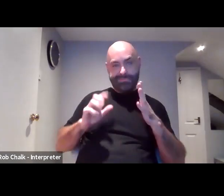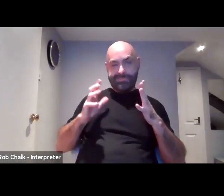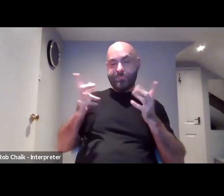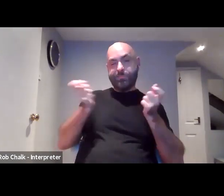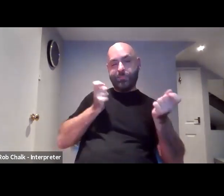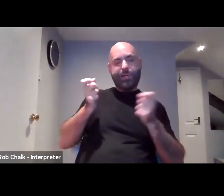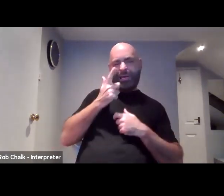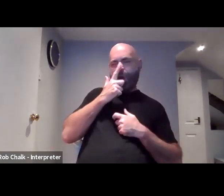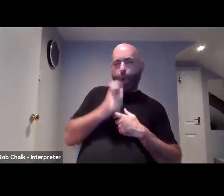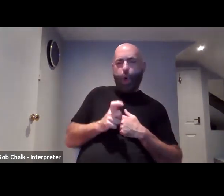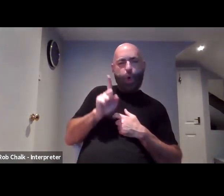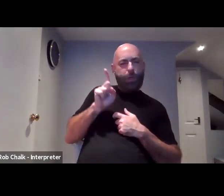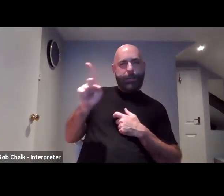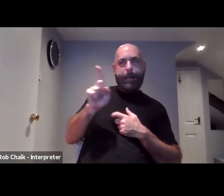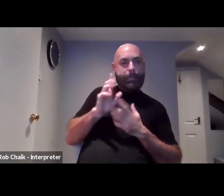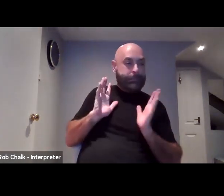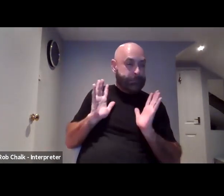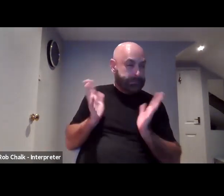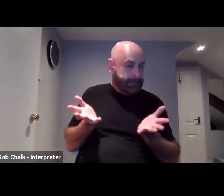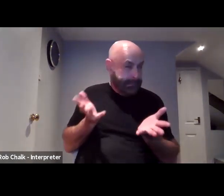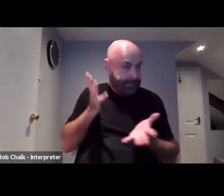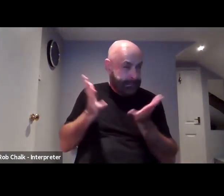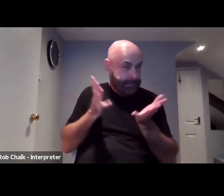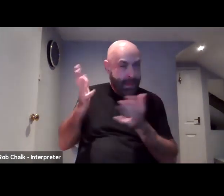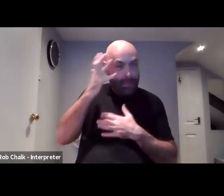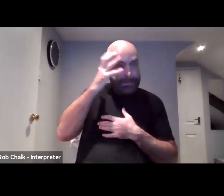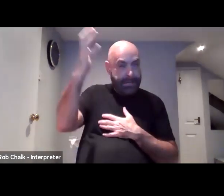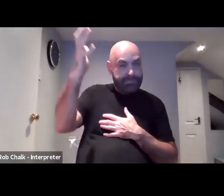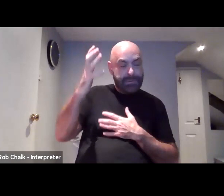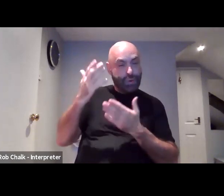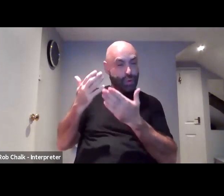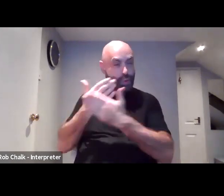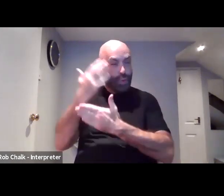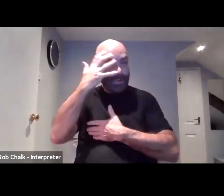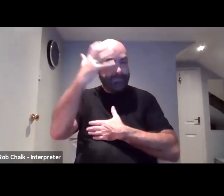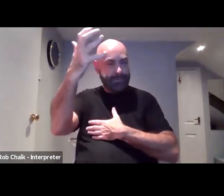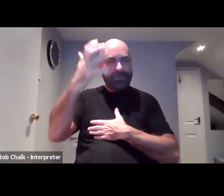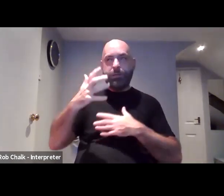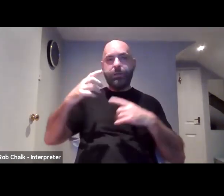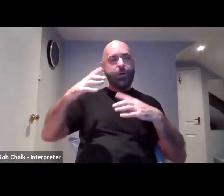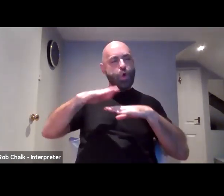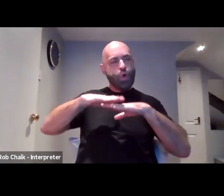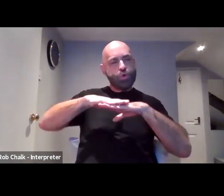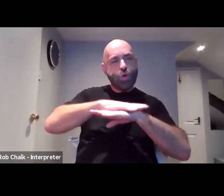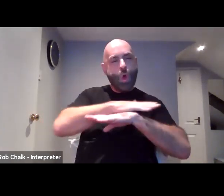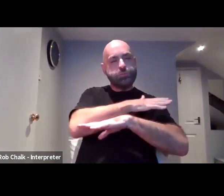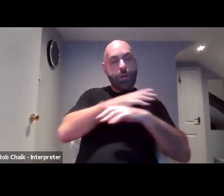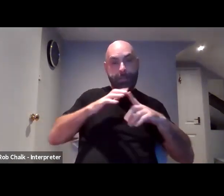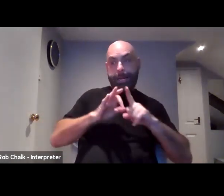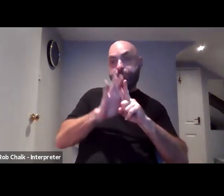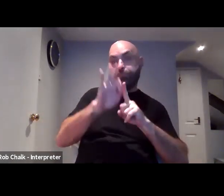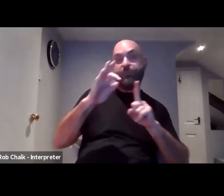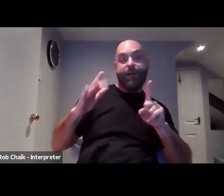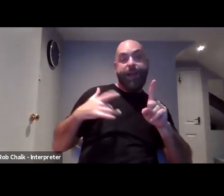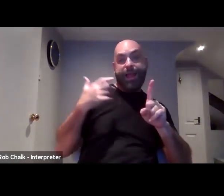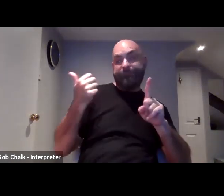I possibly be alleging that the result of a new government was a slowdown in improvement in